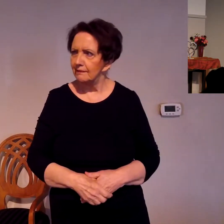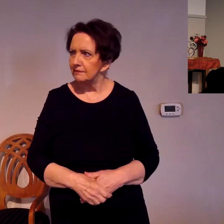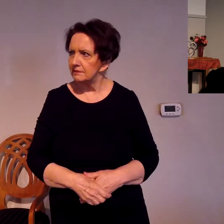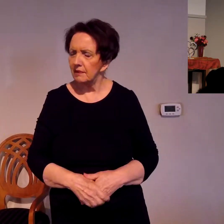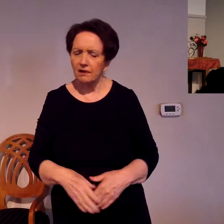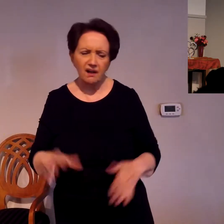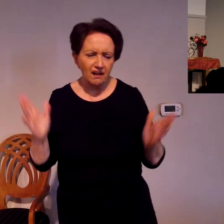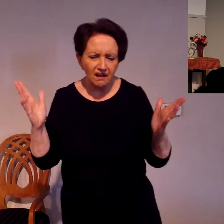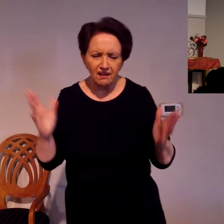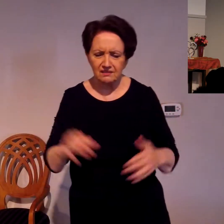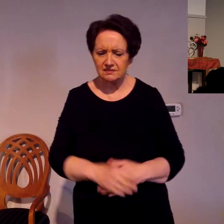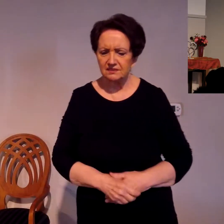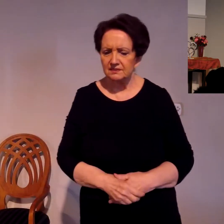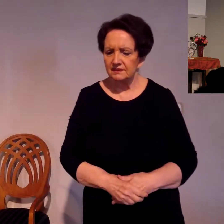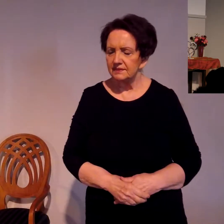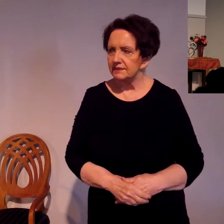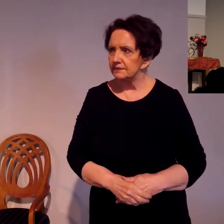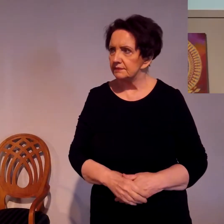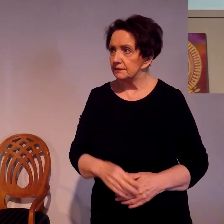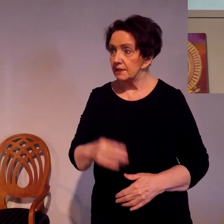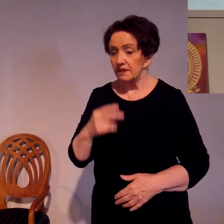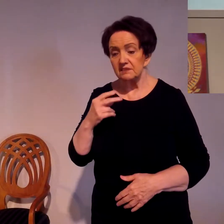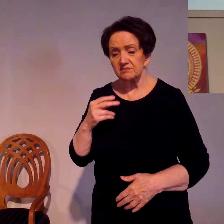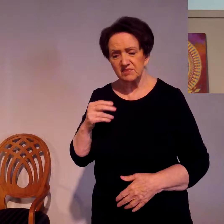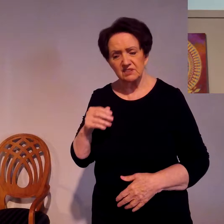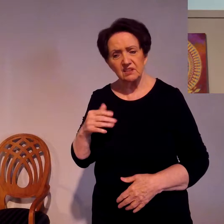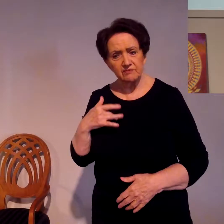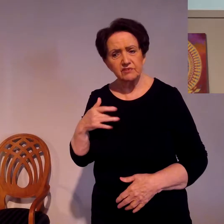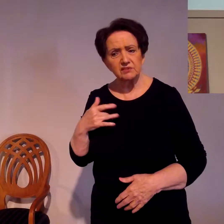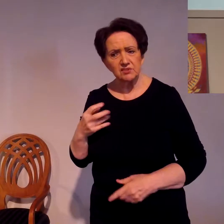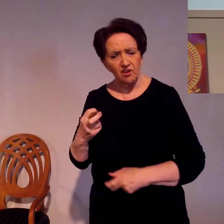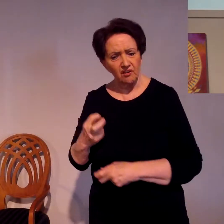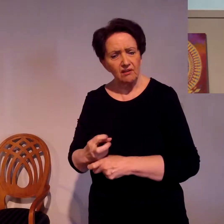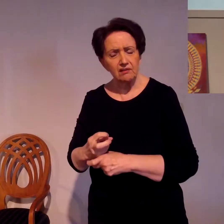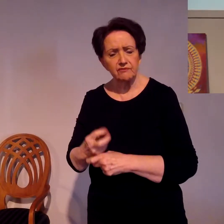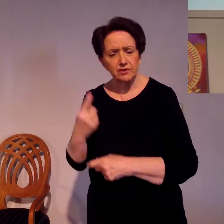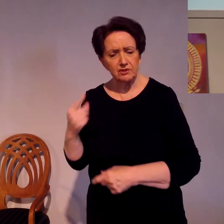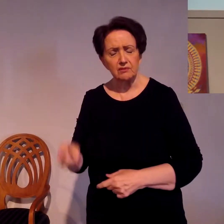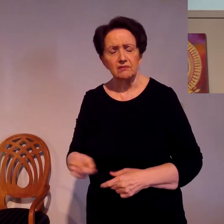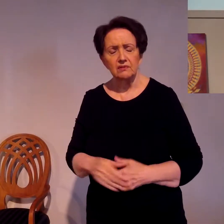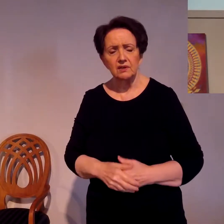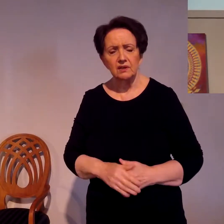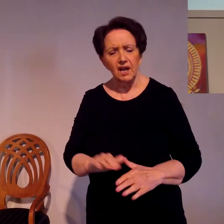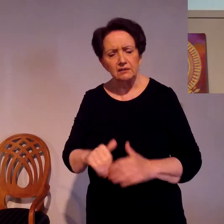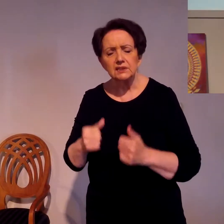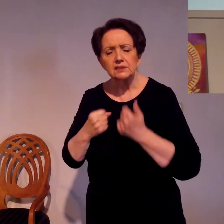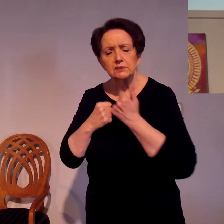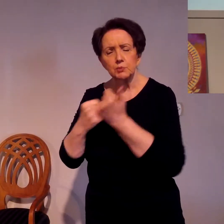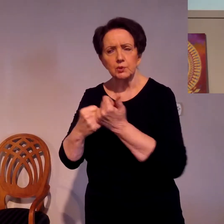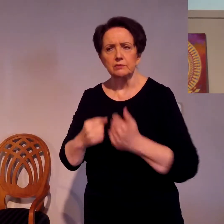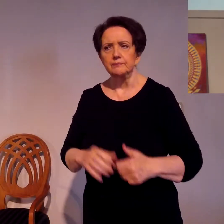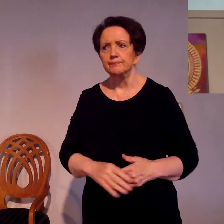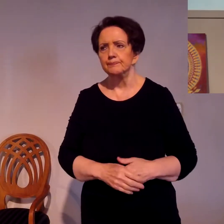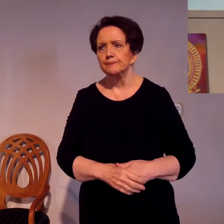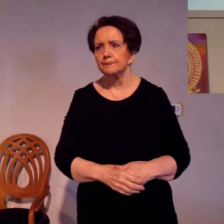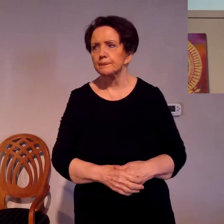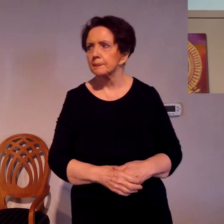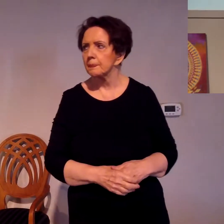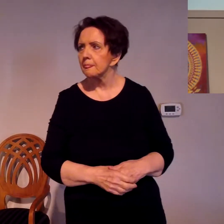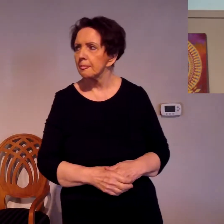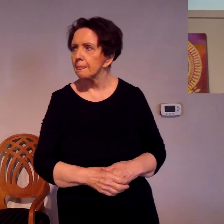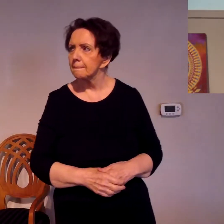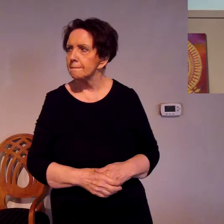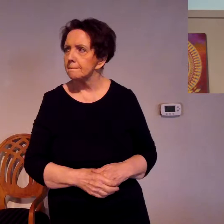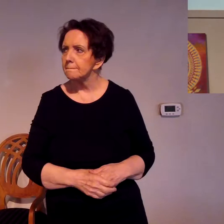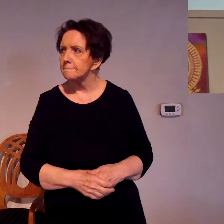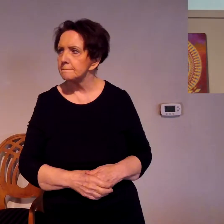wow, I see that's, that feels a little hard to you. How can I support you? Right? Do you see? But we're